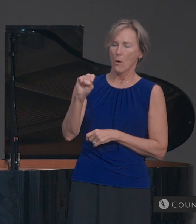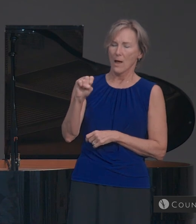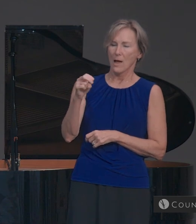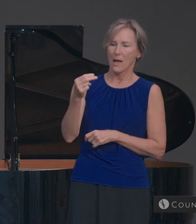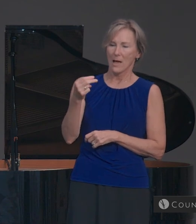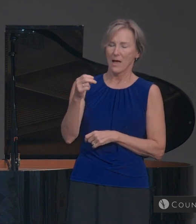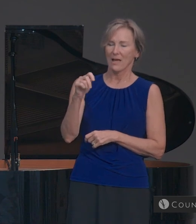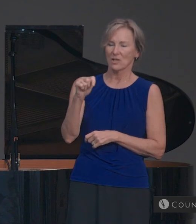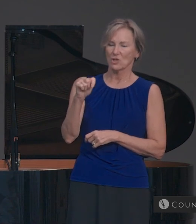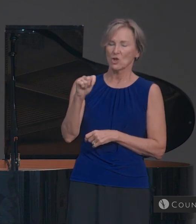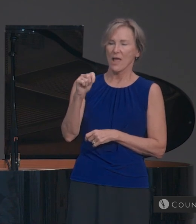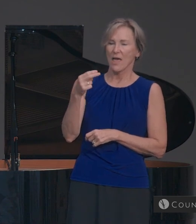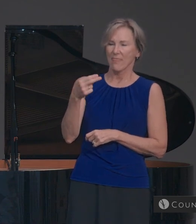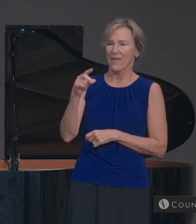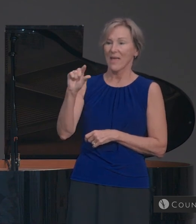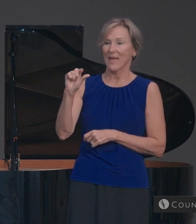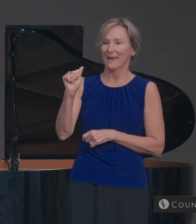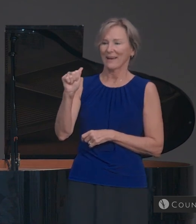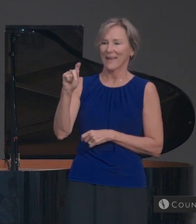Micah's hometown.